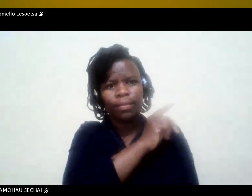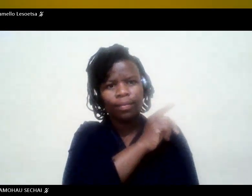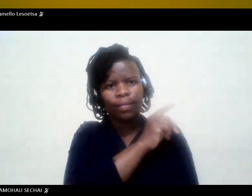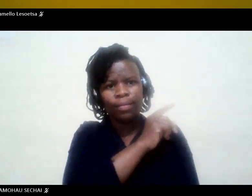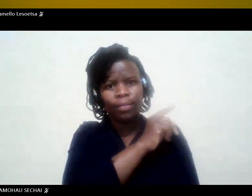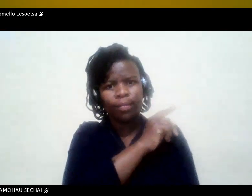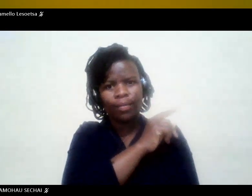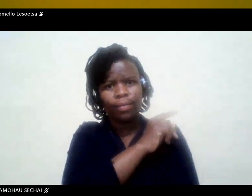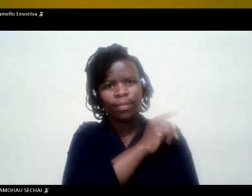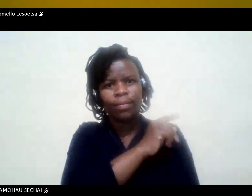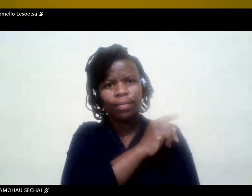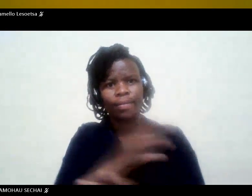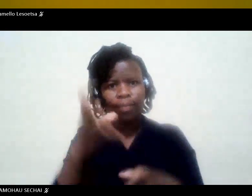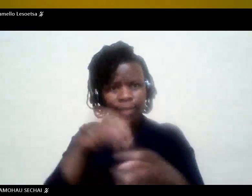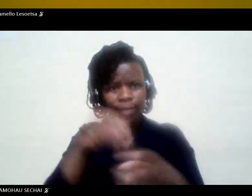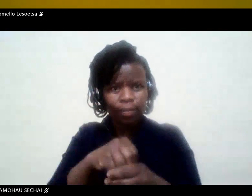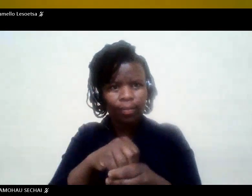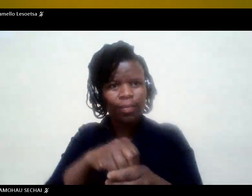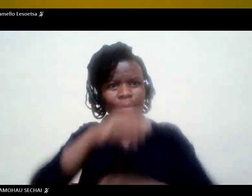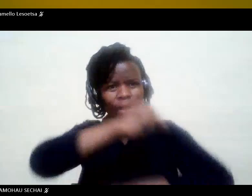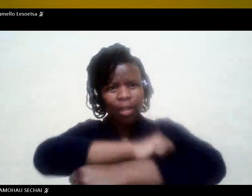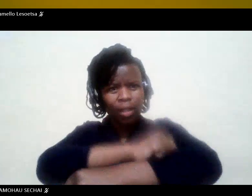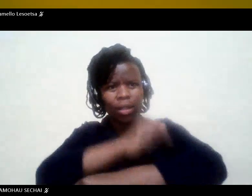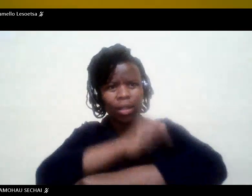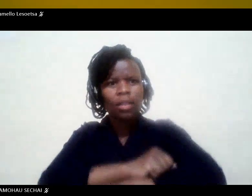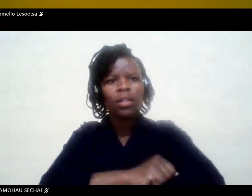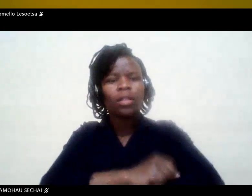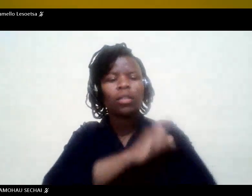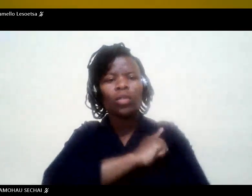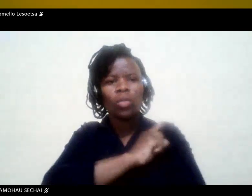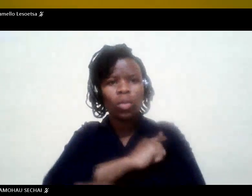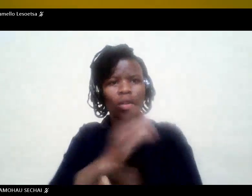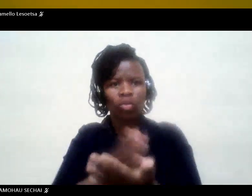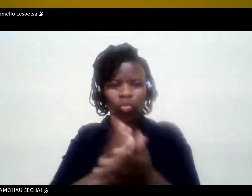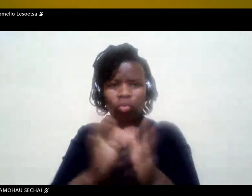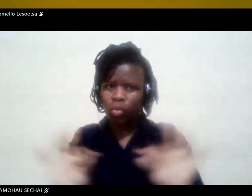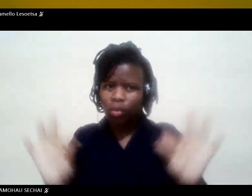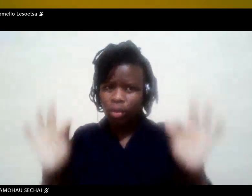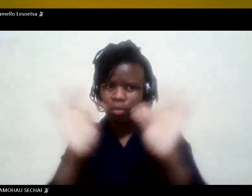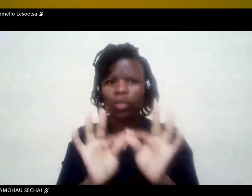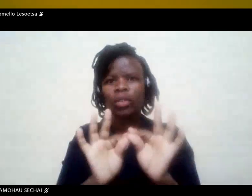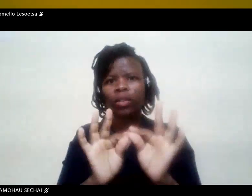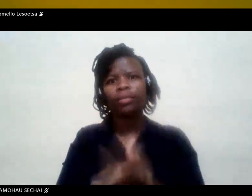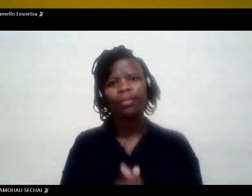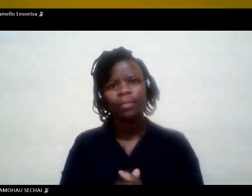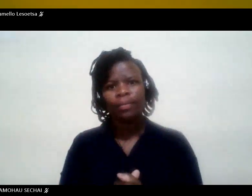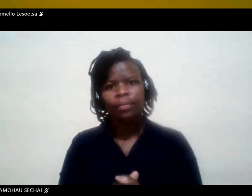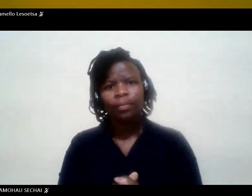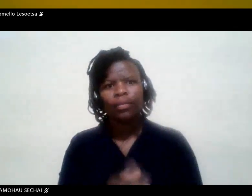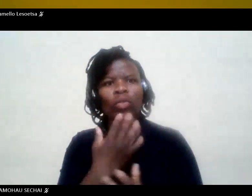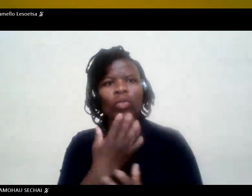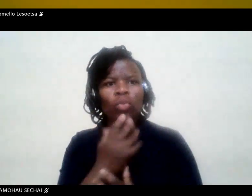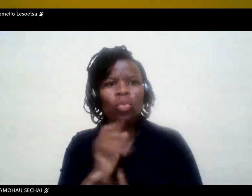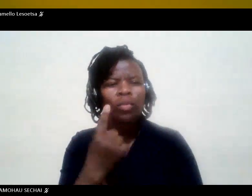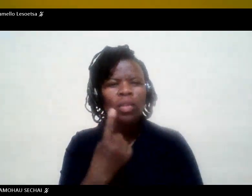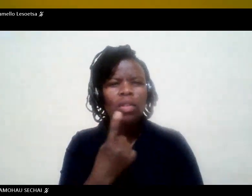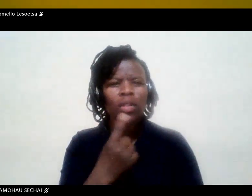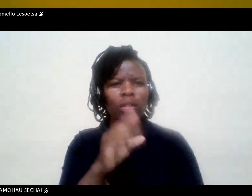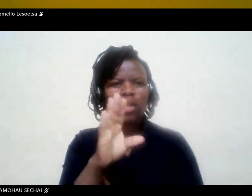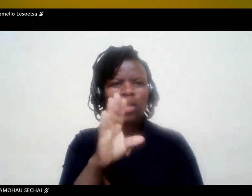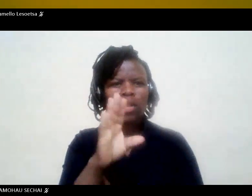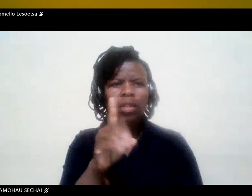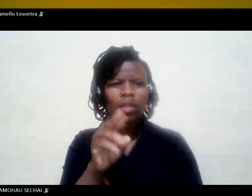And that's where, resourcing becomes critical also. Who came first? Cedric, I don't know if you came first. Let me